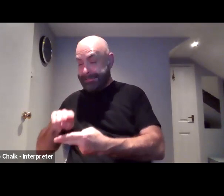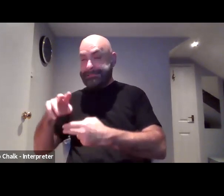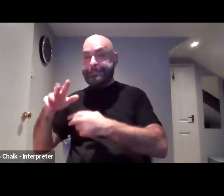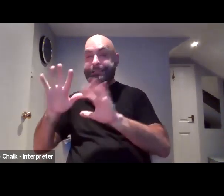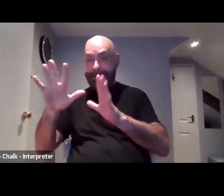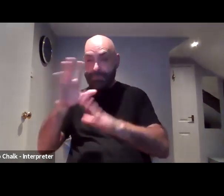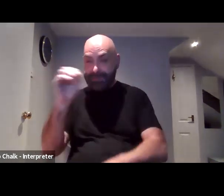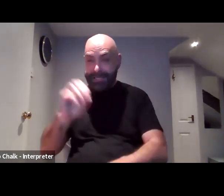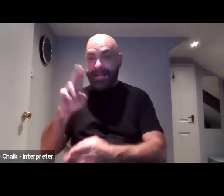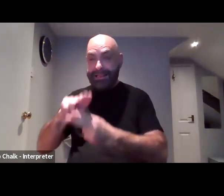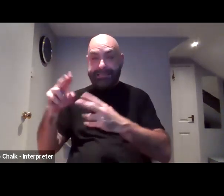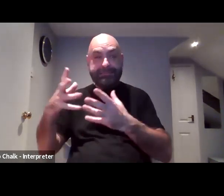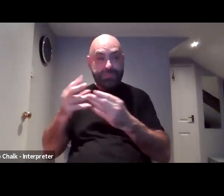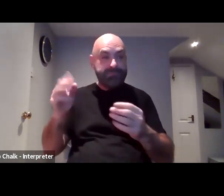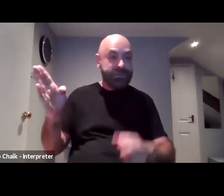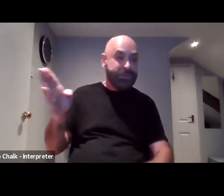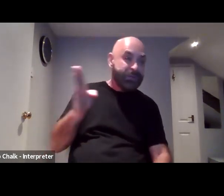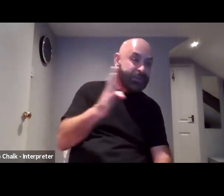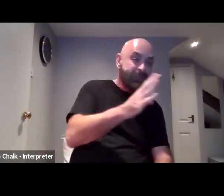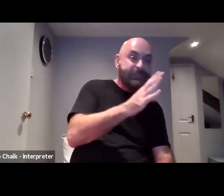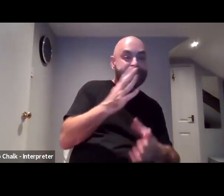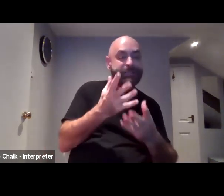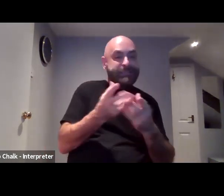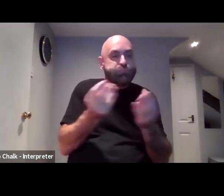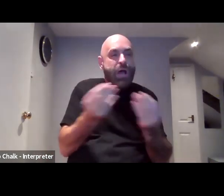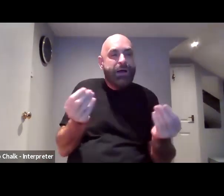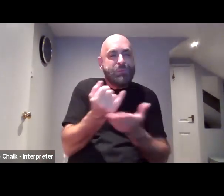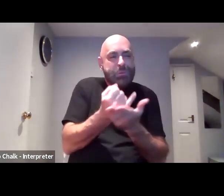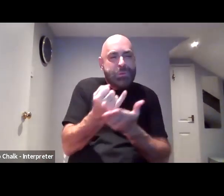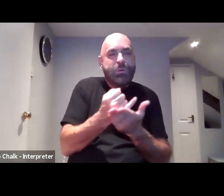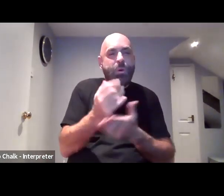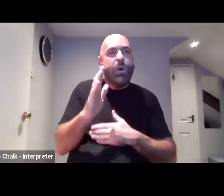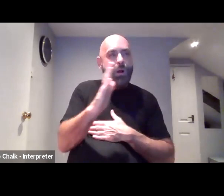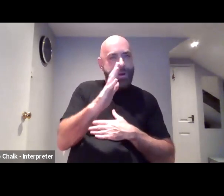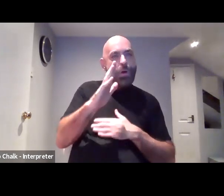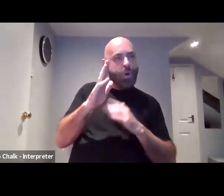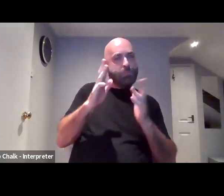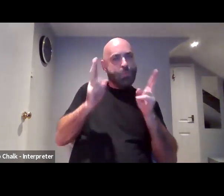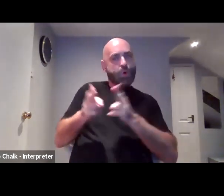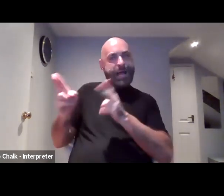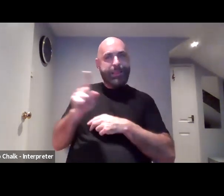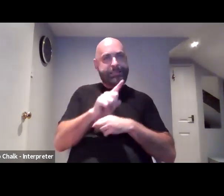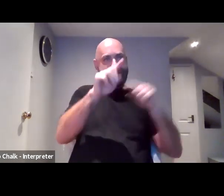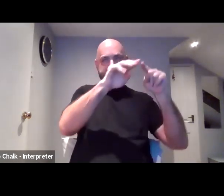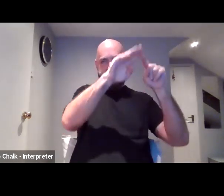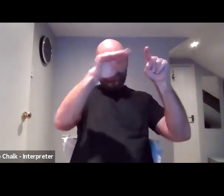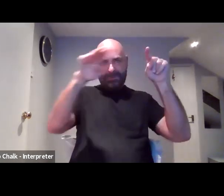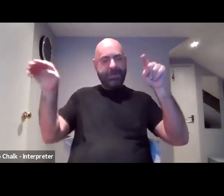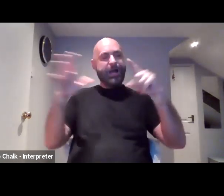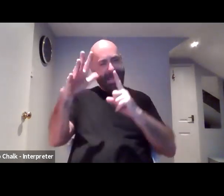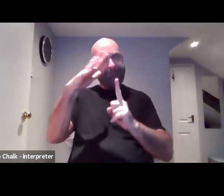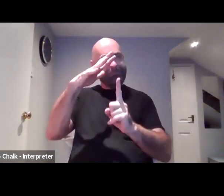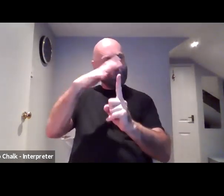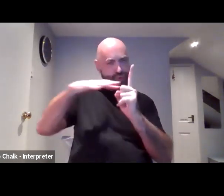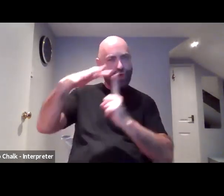deprived 10%. And you can see for all-cause mortality, it follows a social